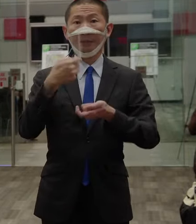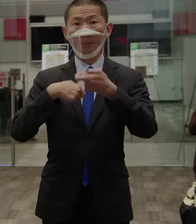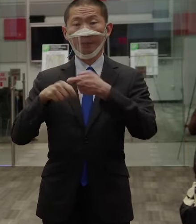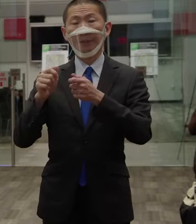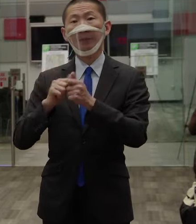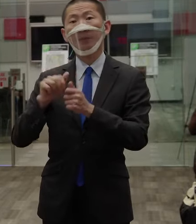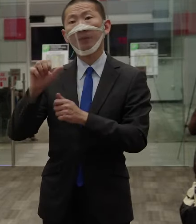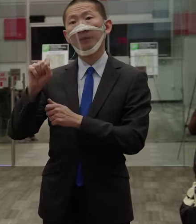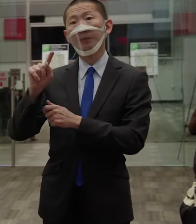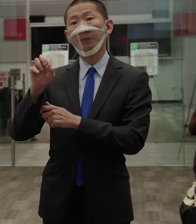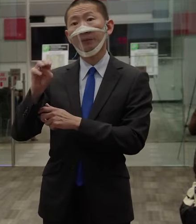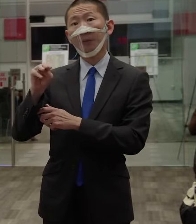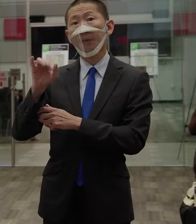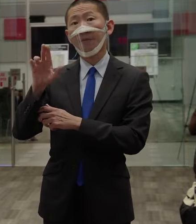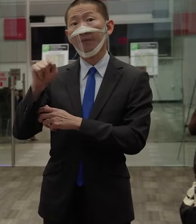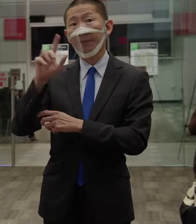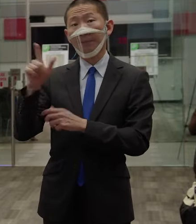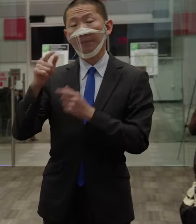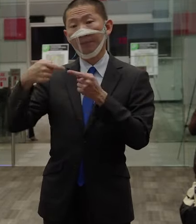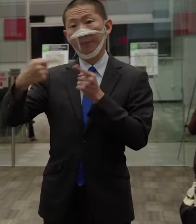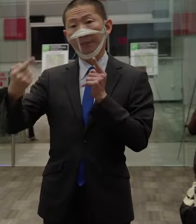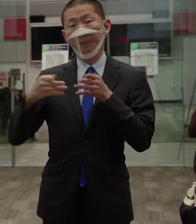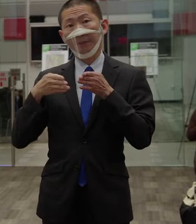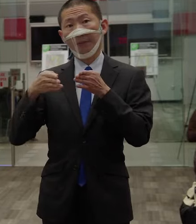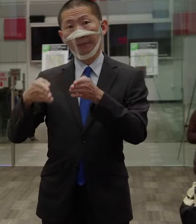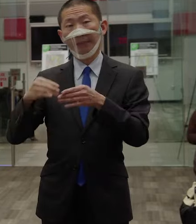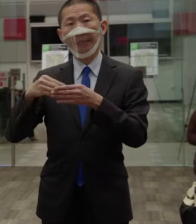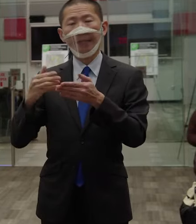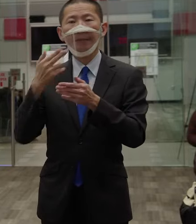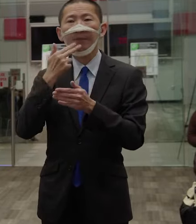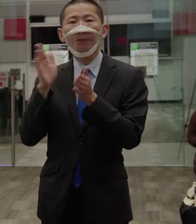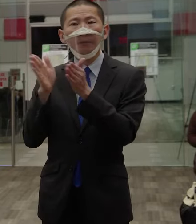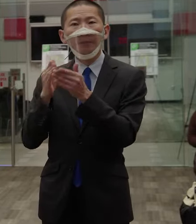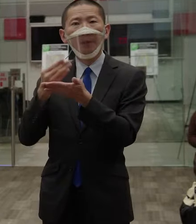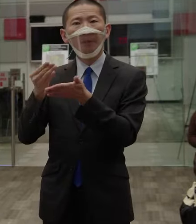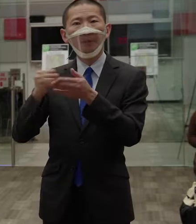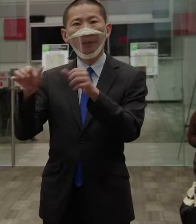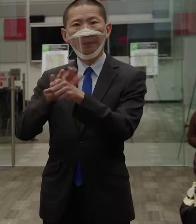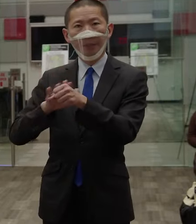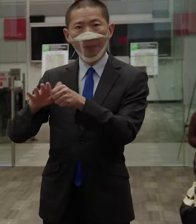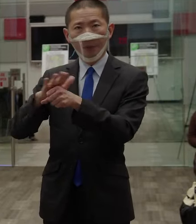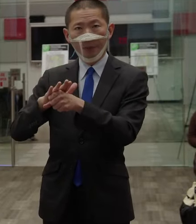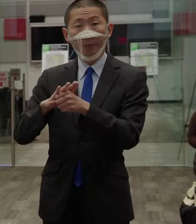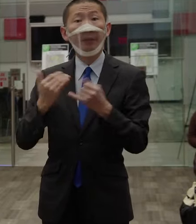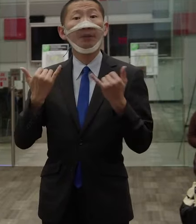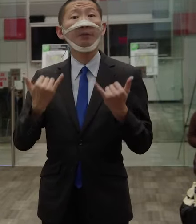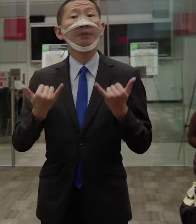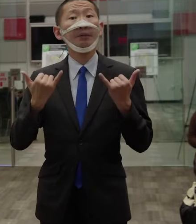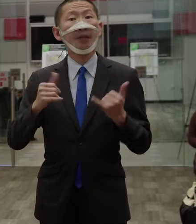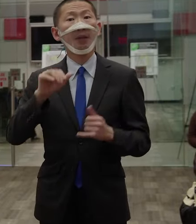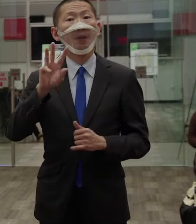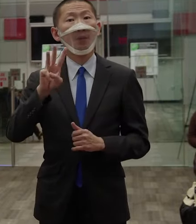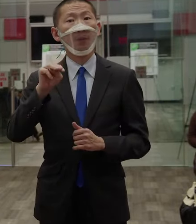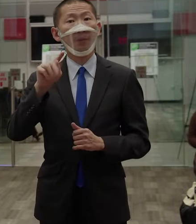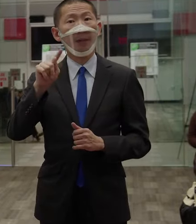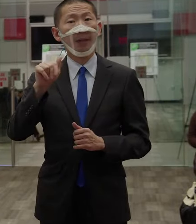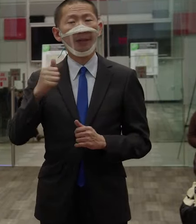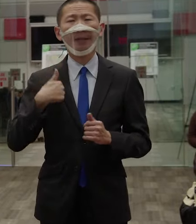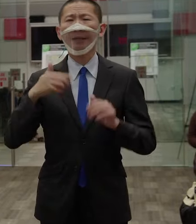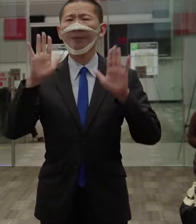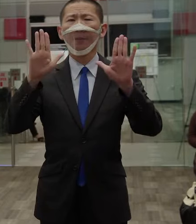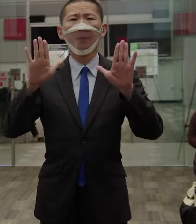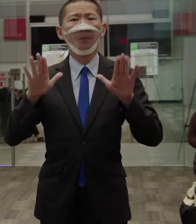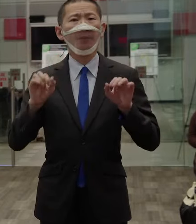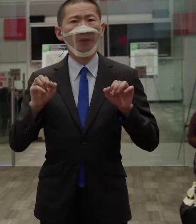with a storefront library across the street in a small shopping area. Now, WMATA has a